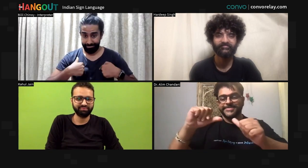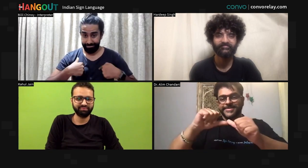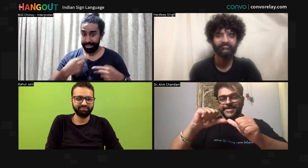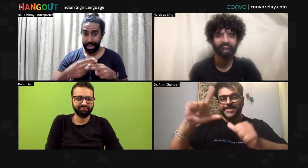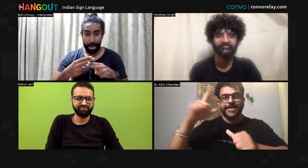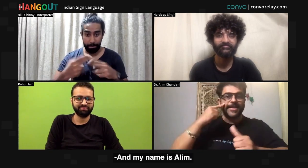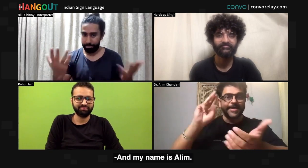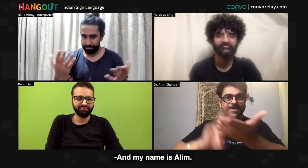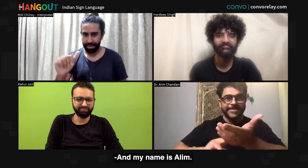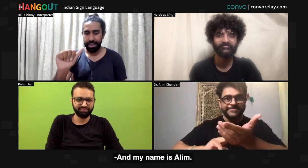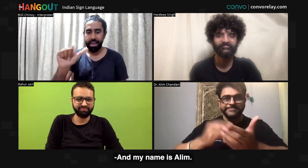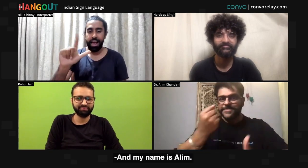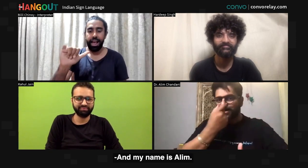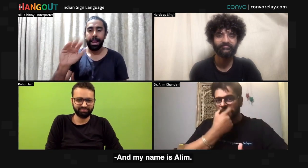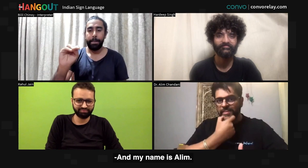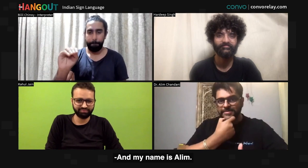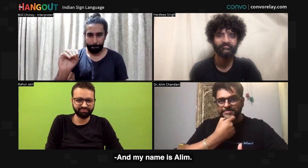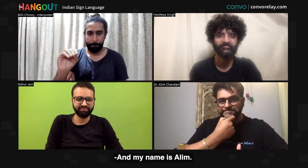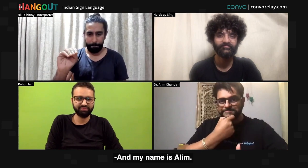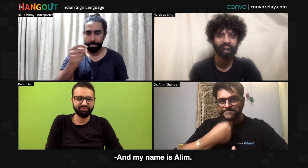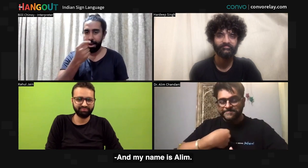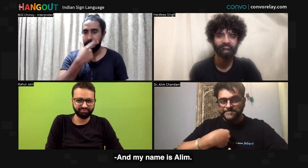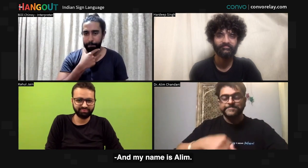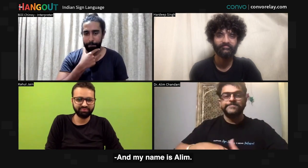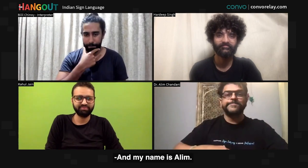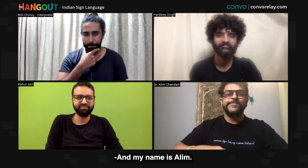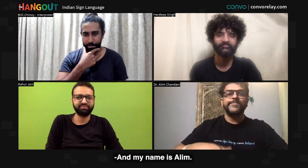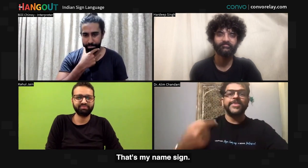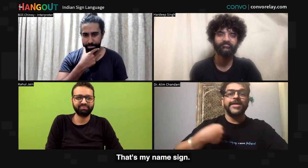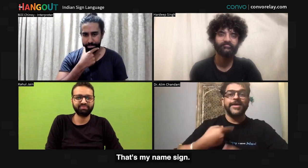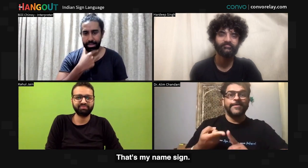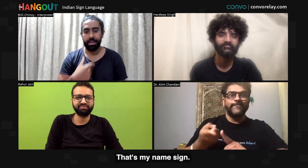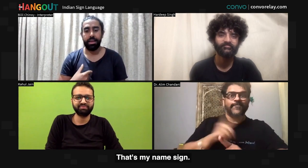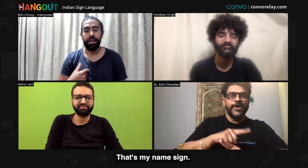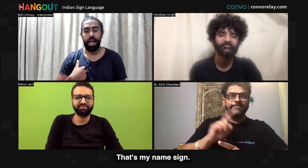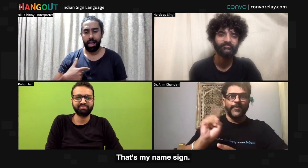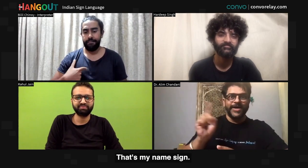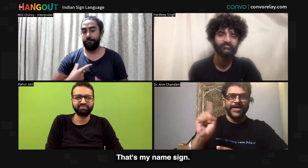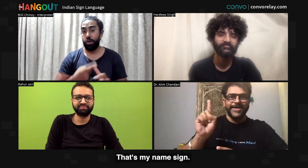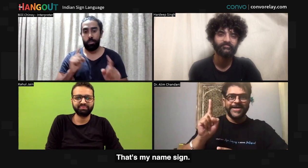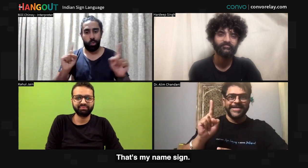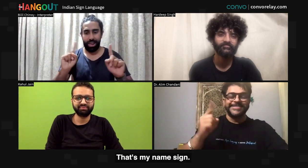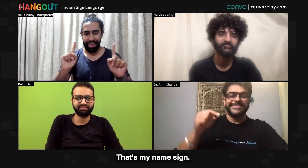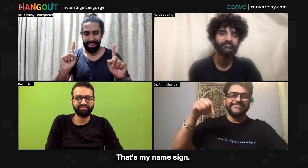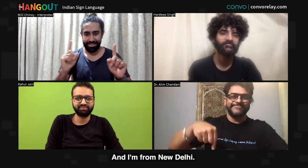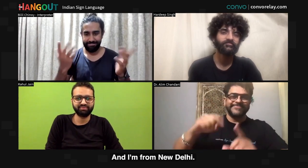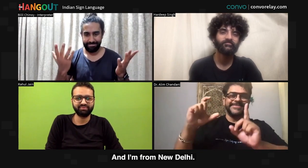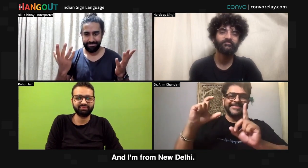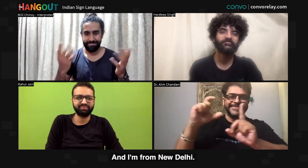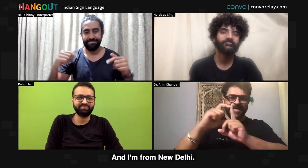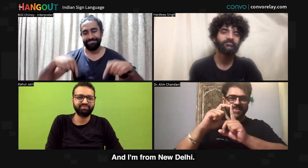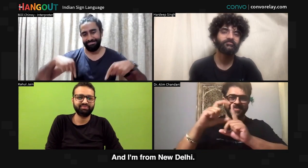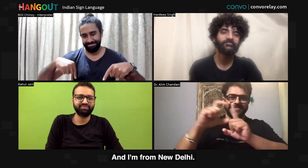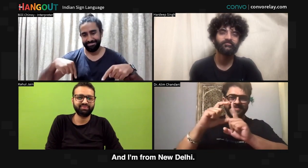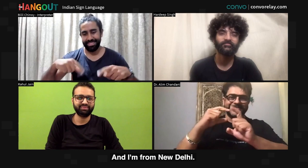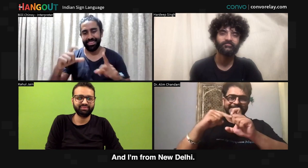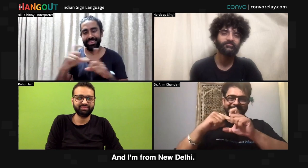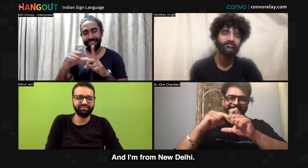And my name is Alin. That's my name sign. And I'm from